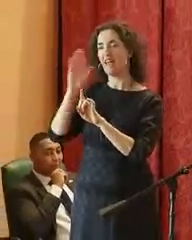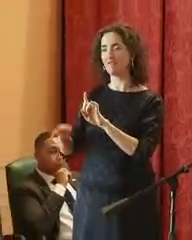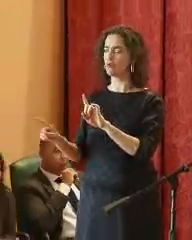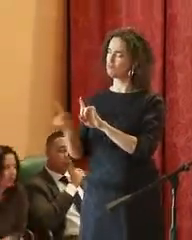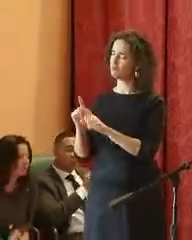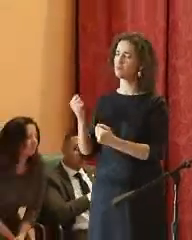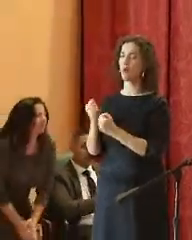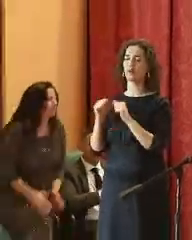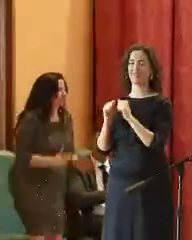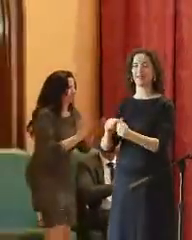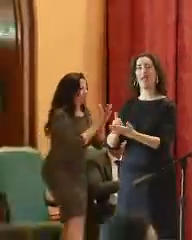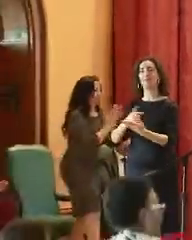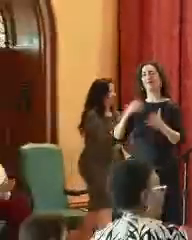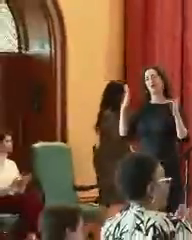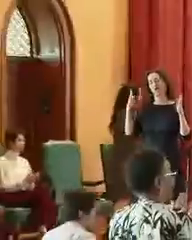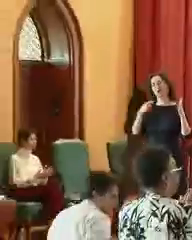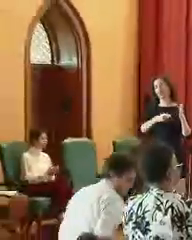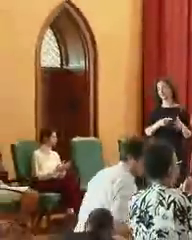congratulate Billy.